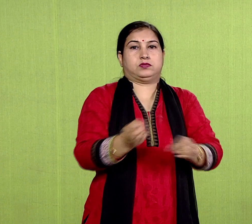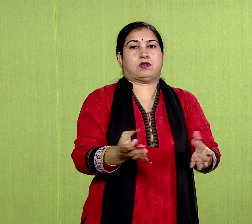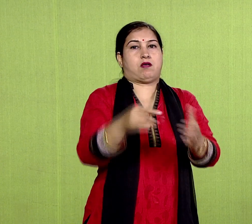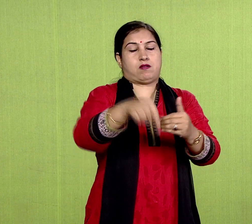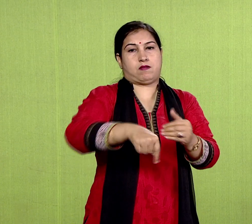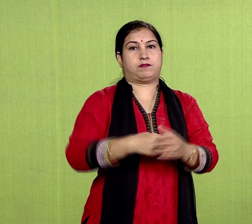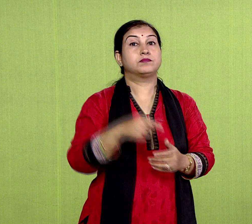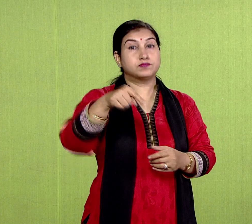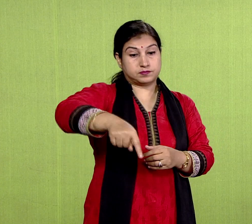There were 16